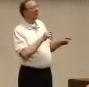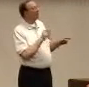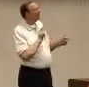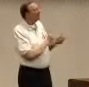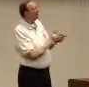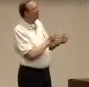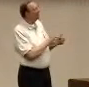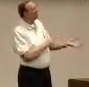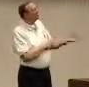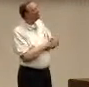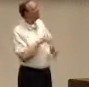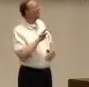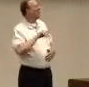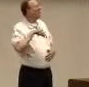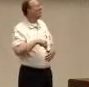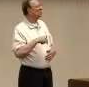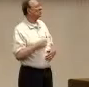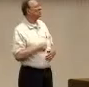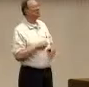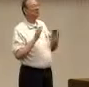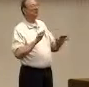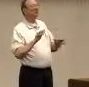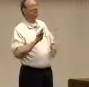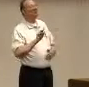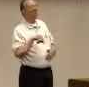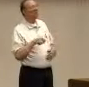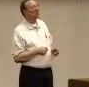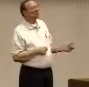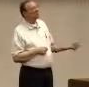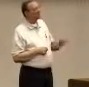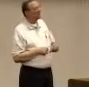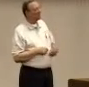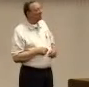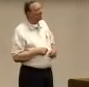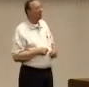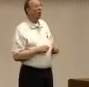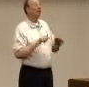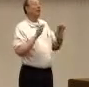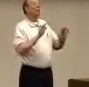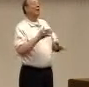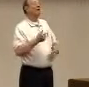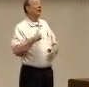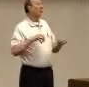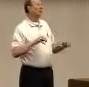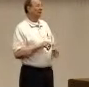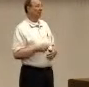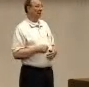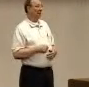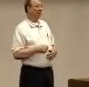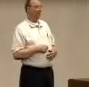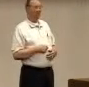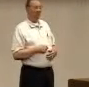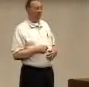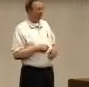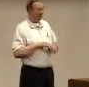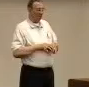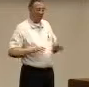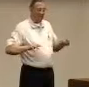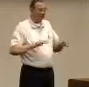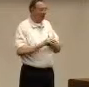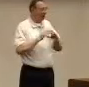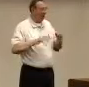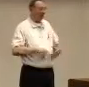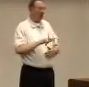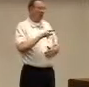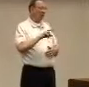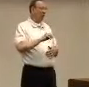first, and Elijah invited him to come to the barbecues. We do these third Sunday barbecues. Greatest thing we ever did.